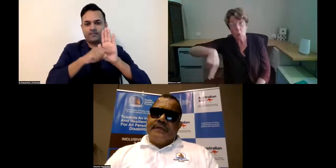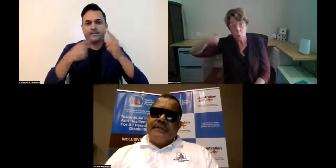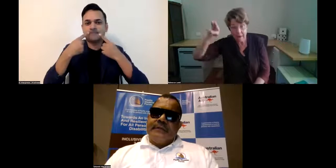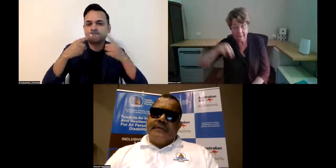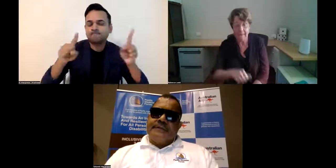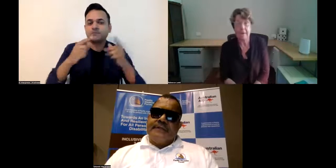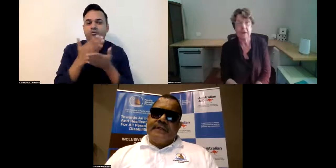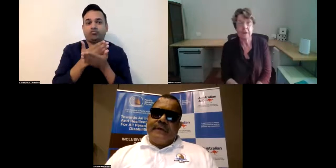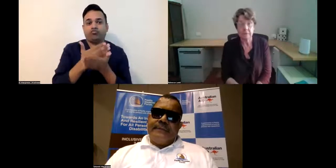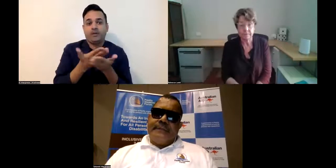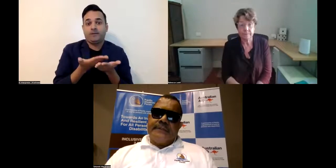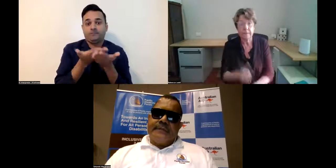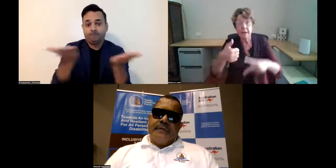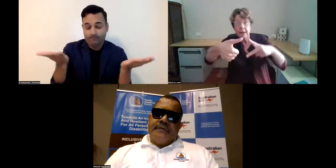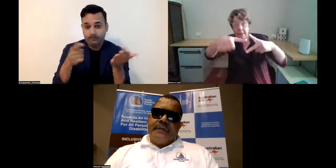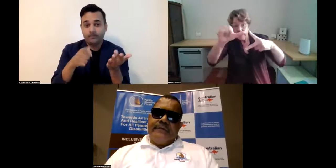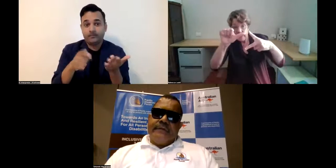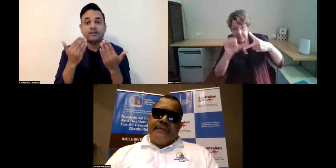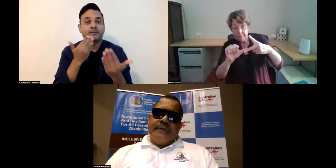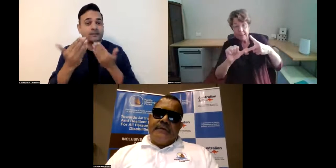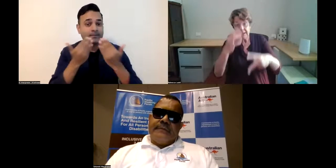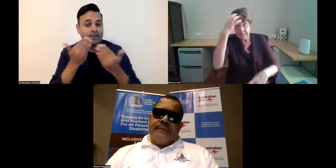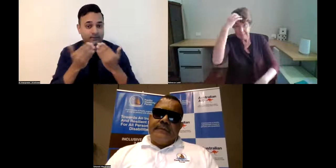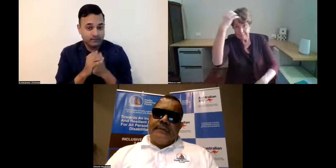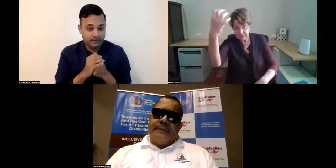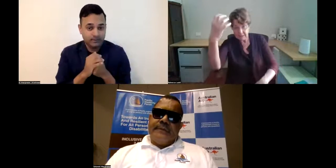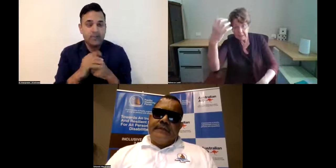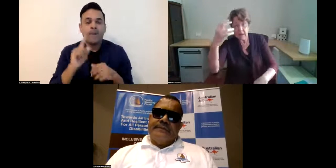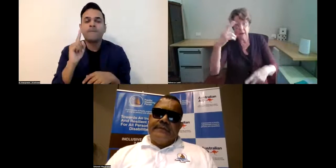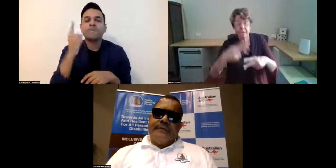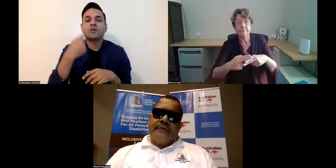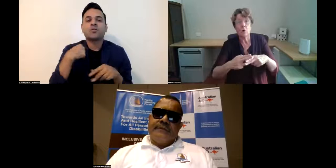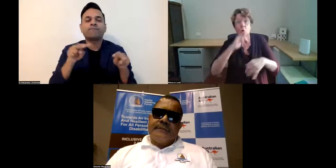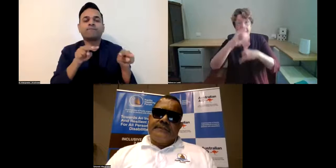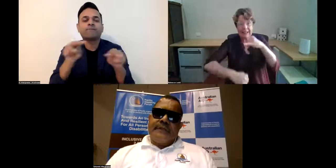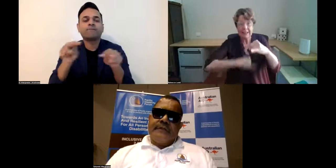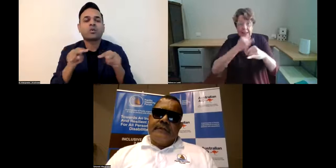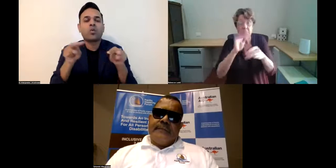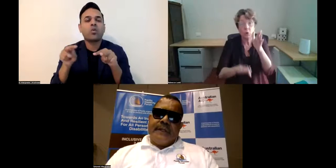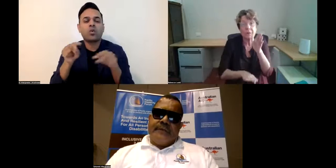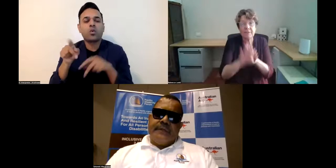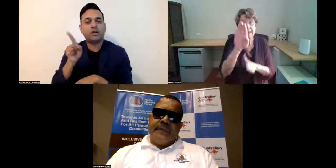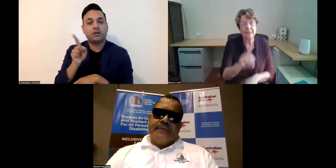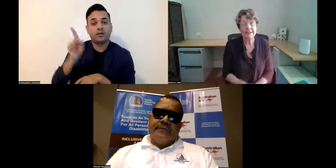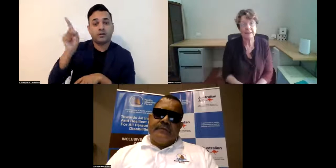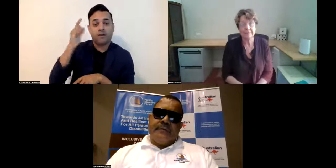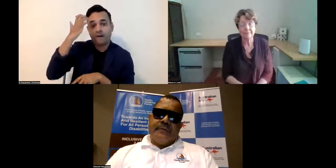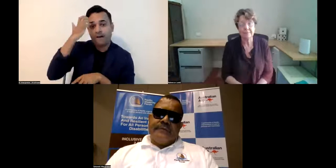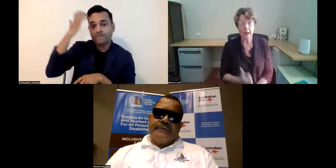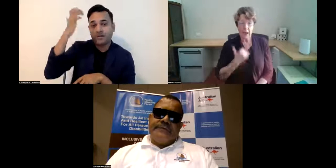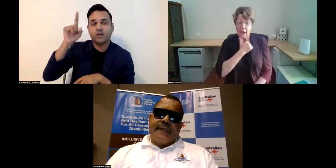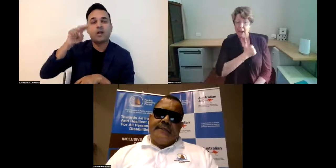Deputy Minister for International Development. You have to forgive me, Honorable Deputy Minister, for not saying your name, and I wouldn't like